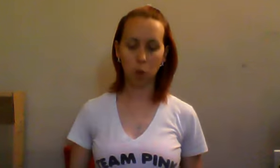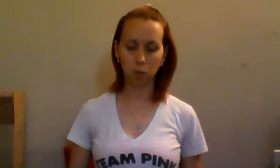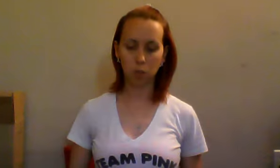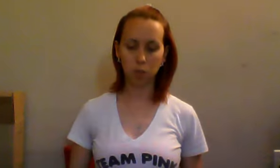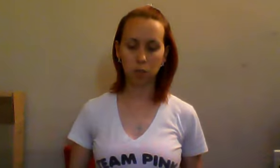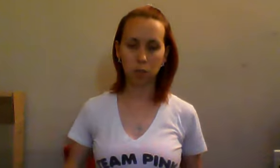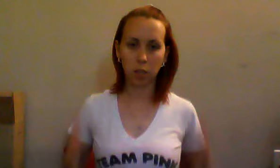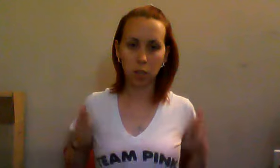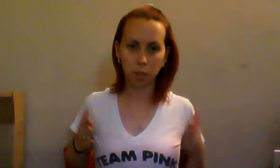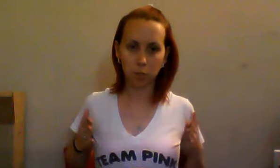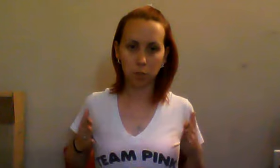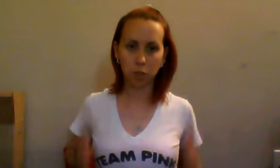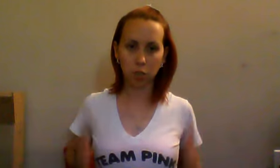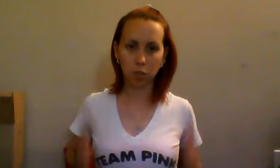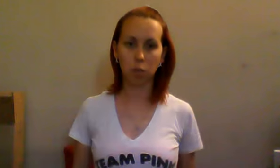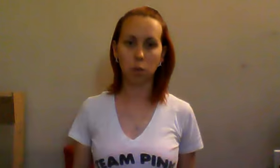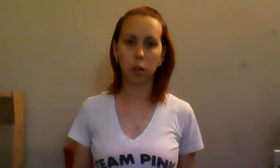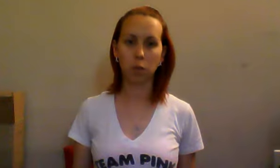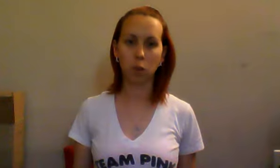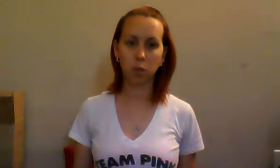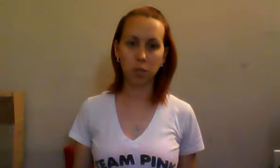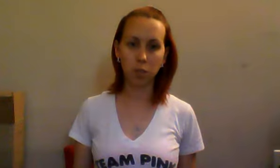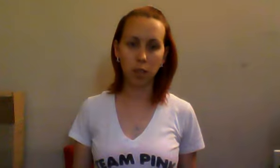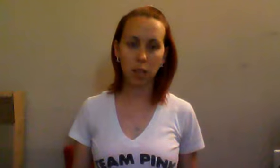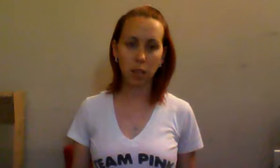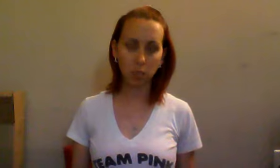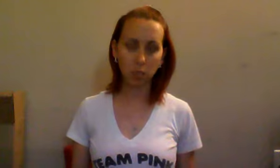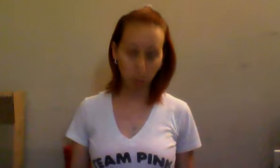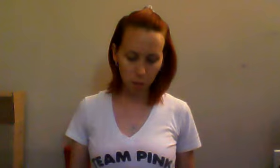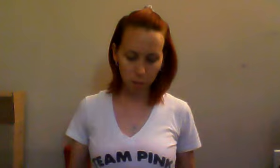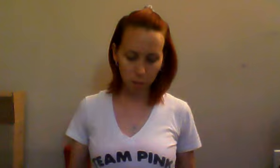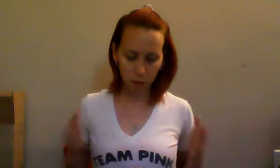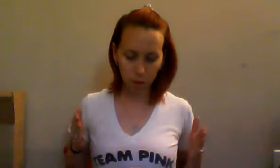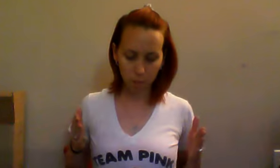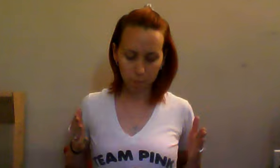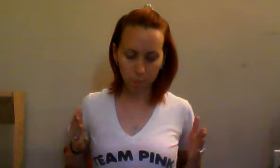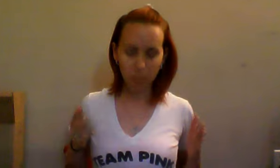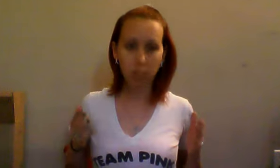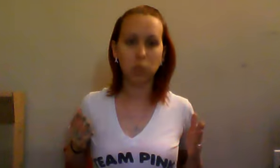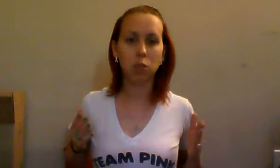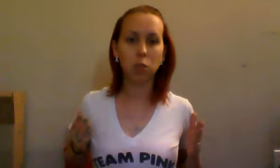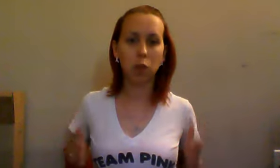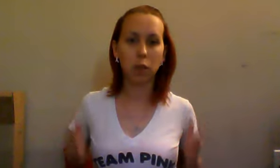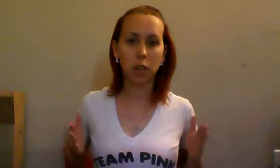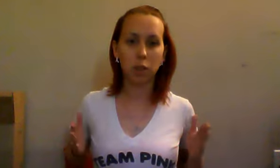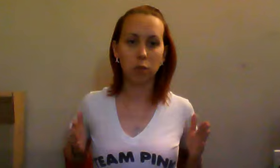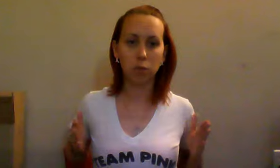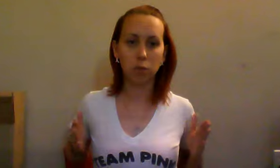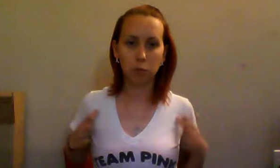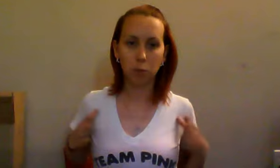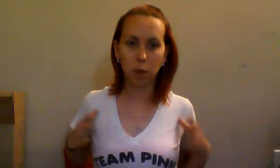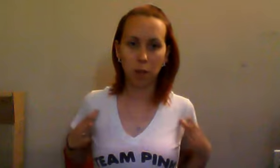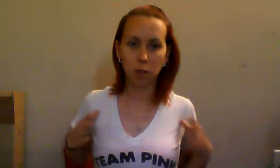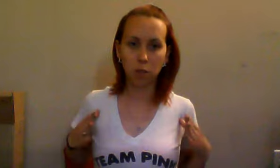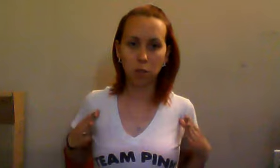robes, like you're gesturing that you're wearing robes. And you can't tell, but my hands do move all the way down from about my